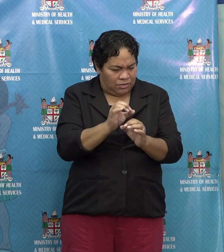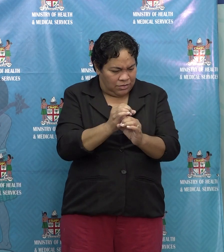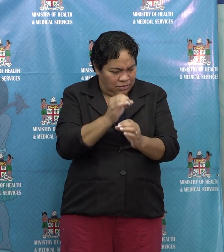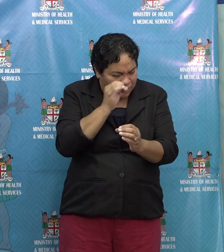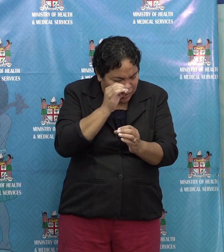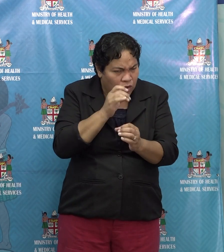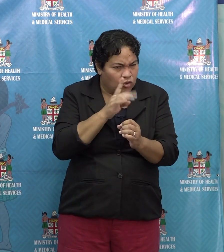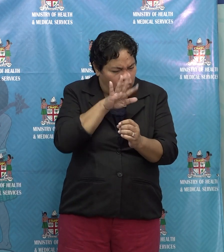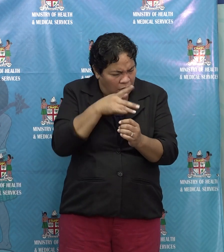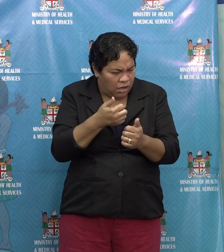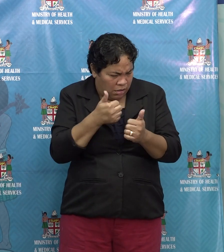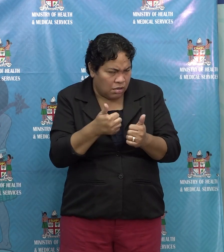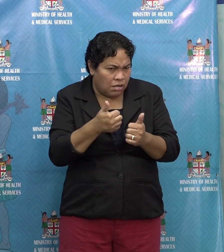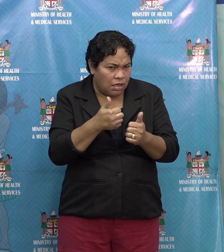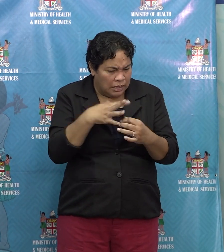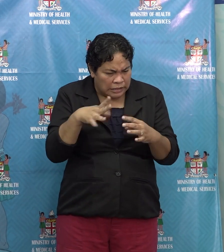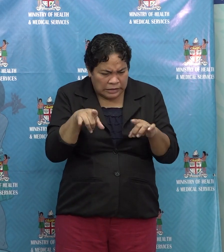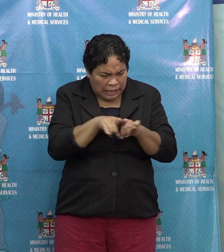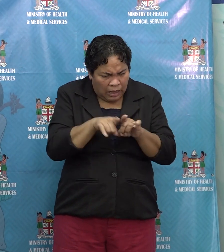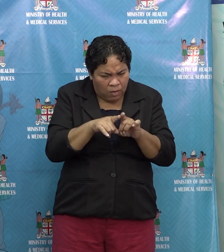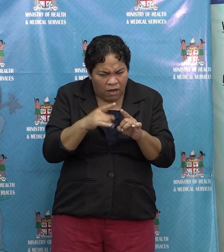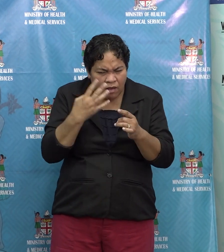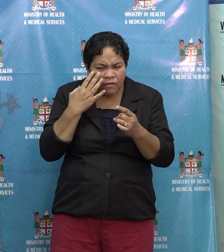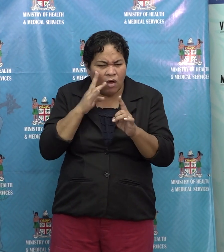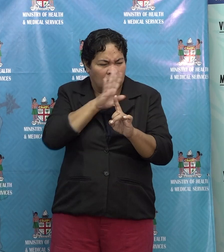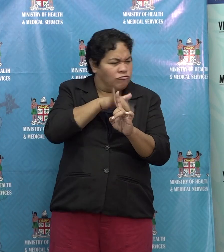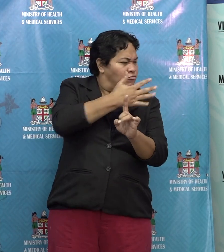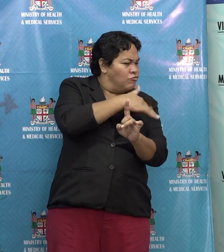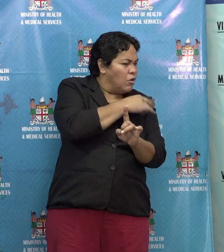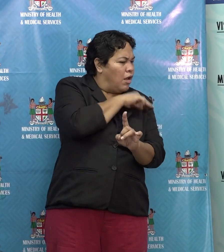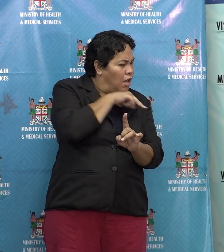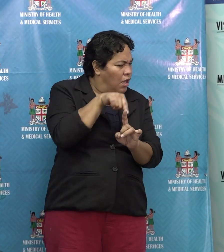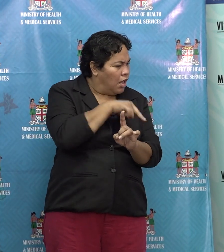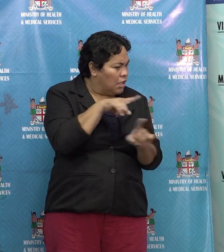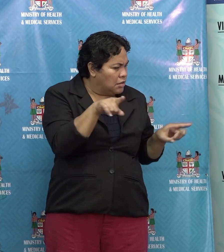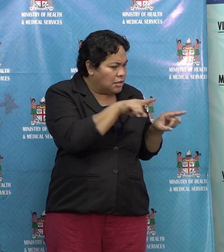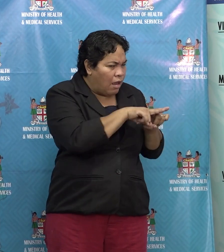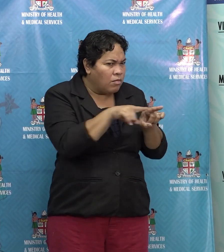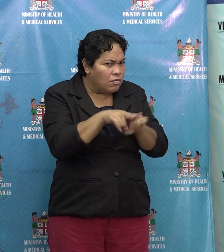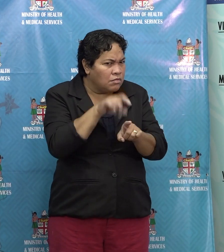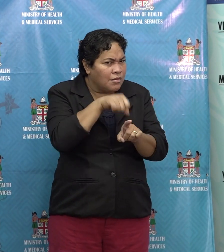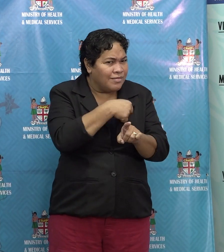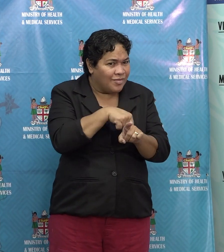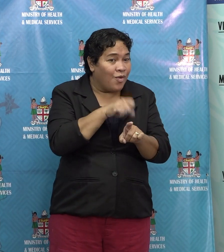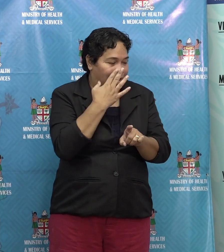genomic sequencing makes them similar, and that will help us to some extent. But